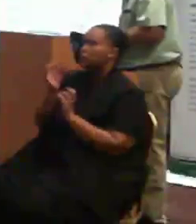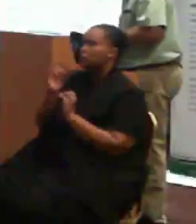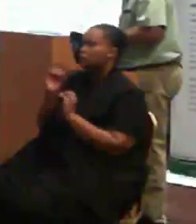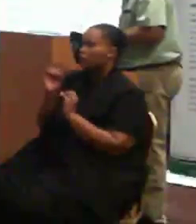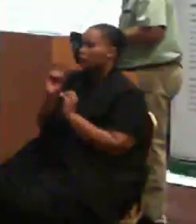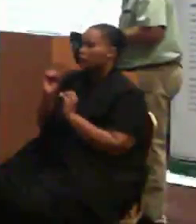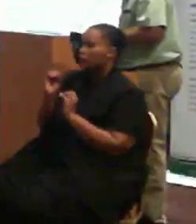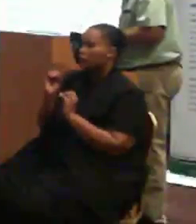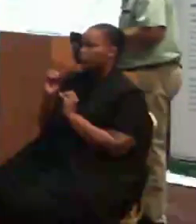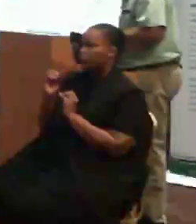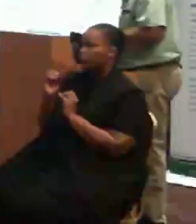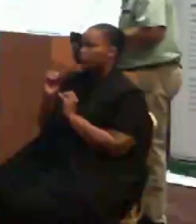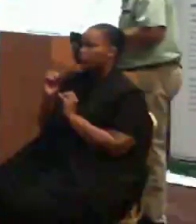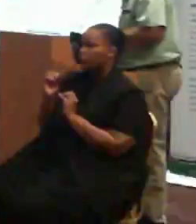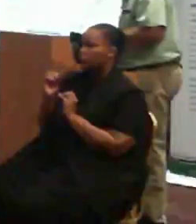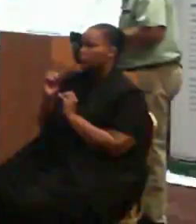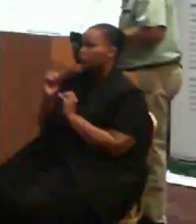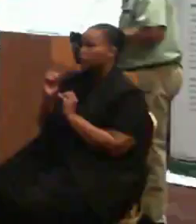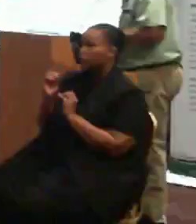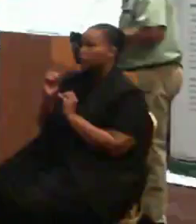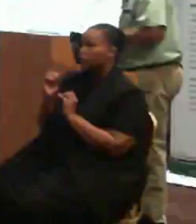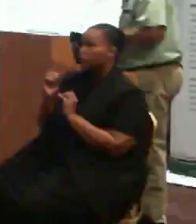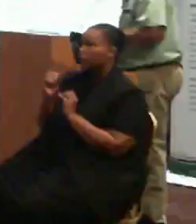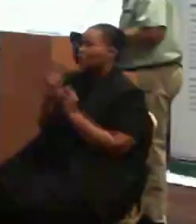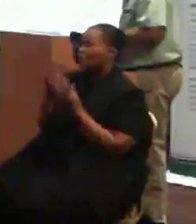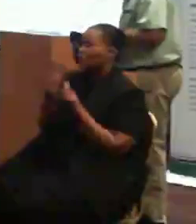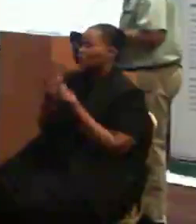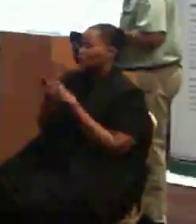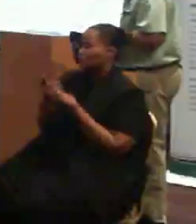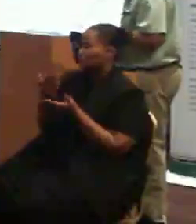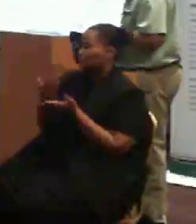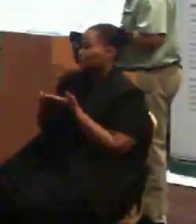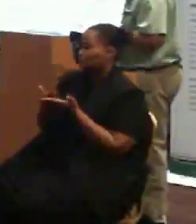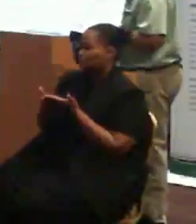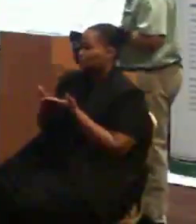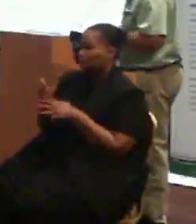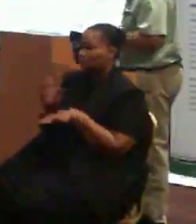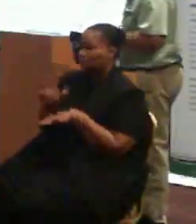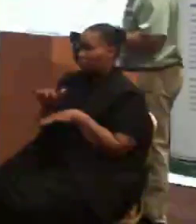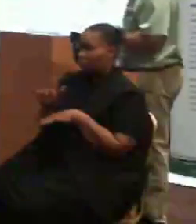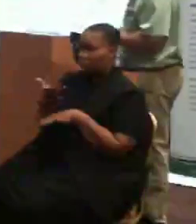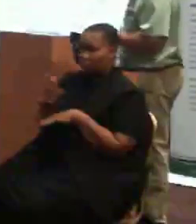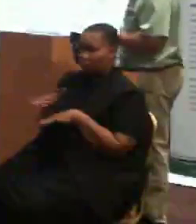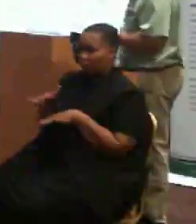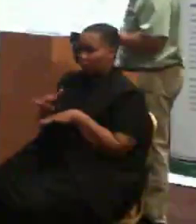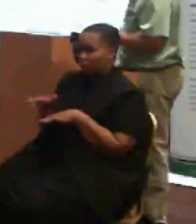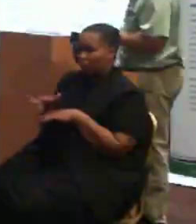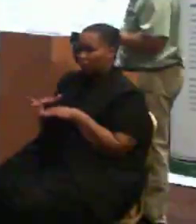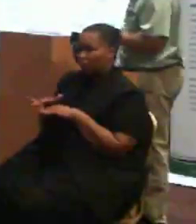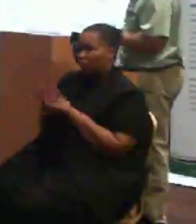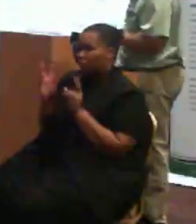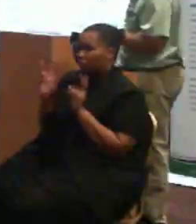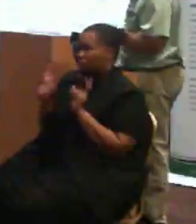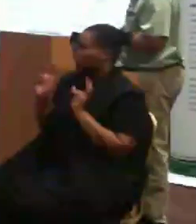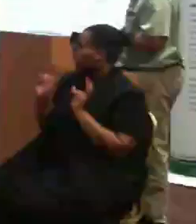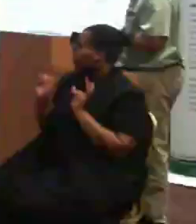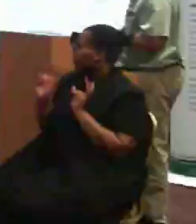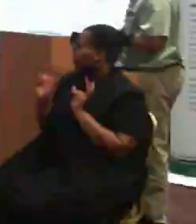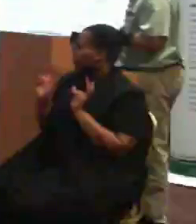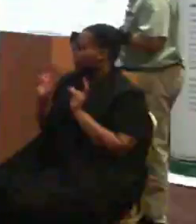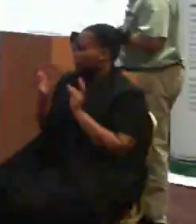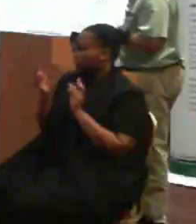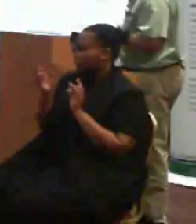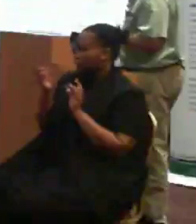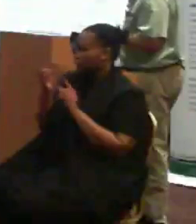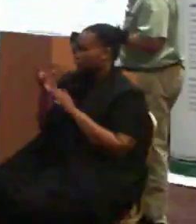Are these figures, I think, available to you guys? Is ESCOM making some of this information